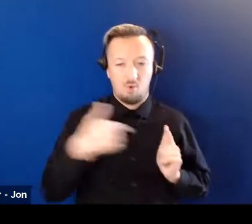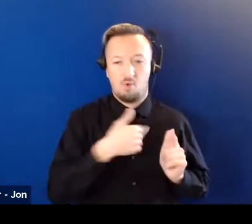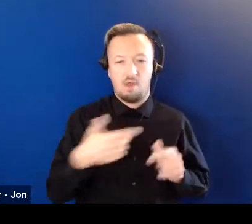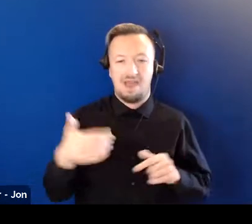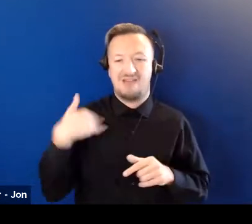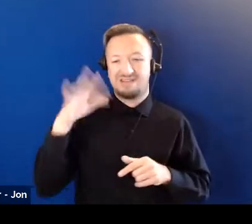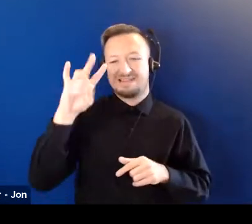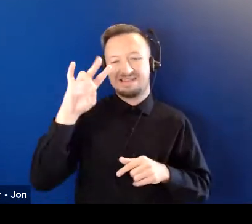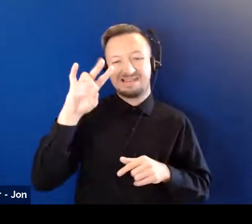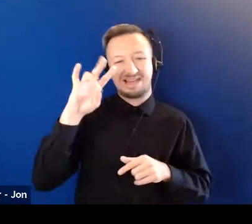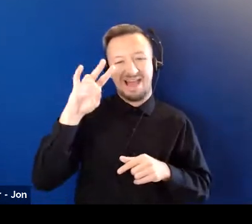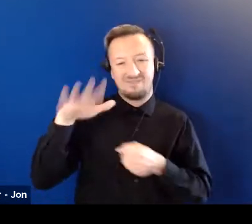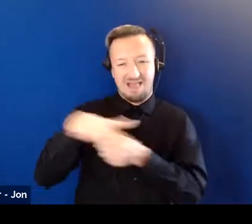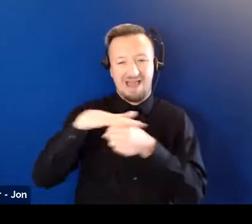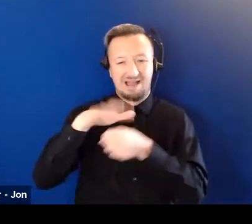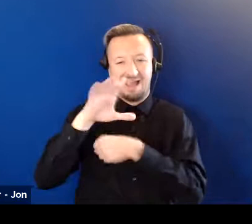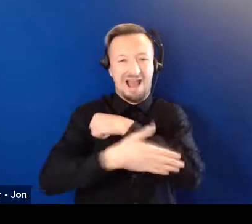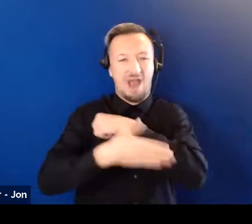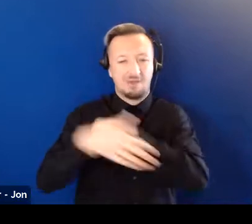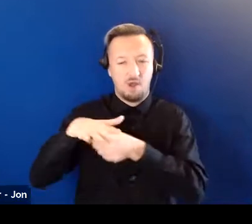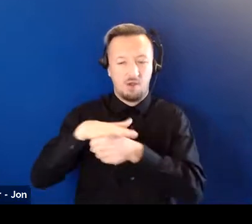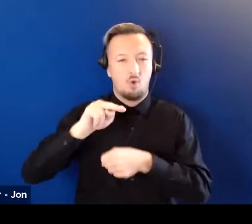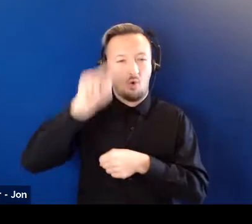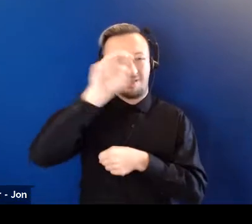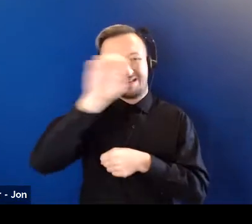in northeastern Colorado that encompasses